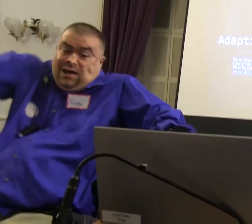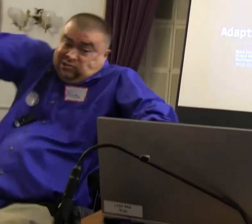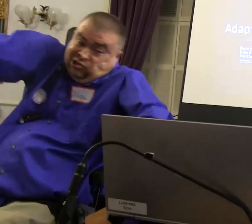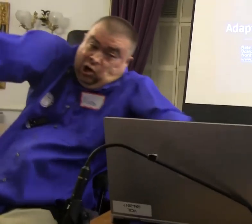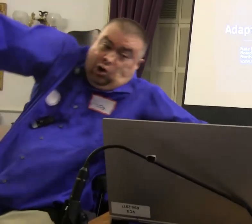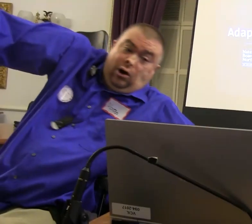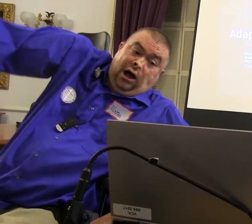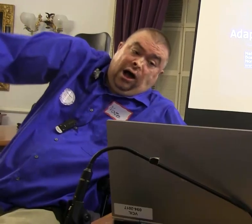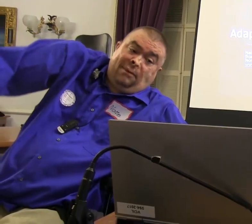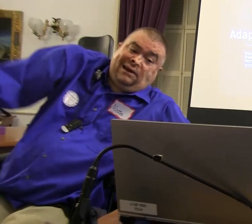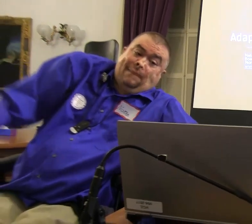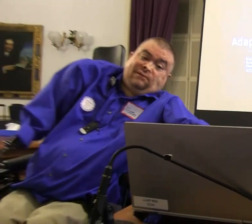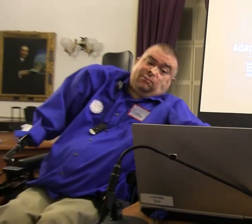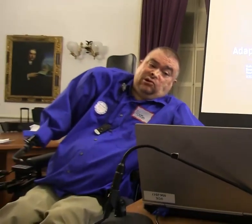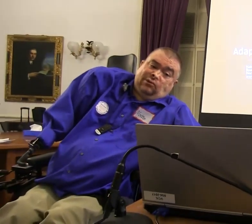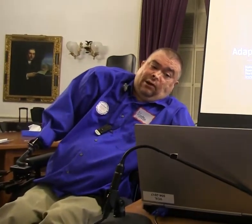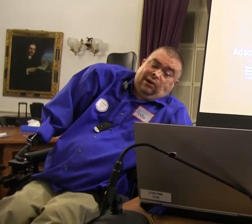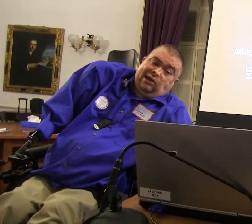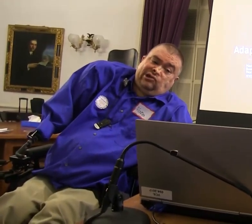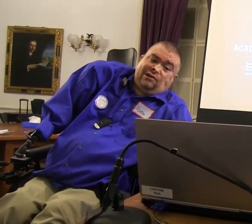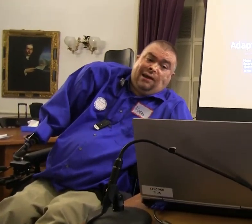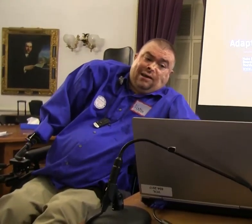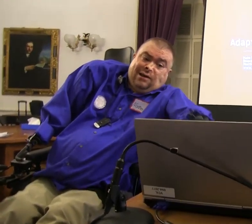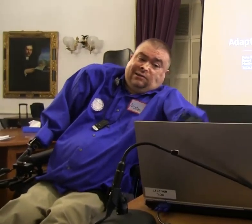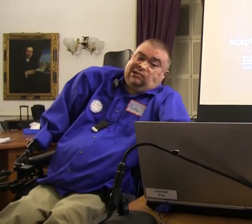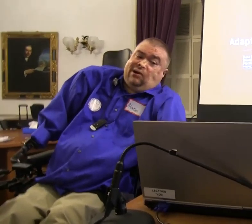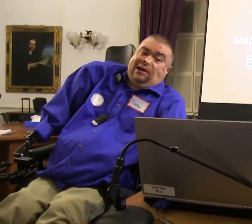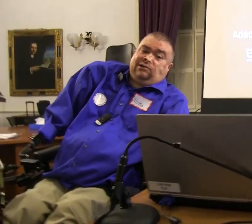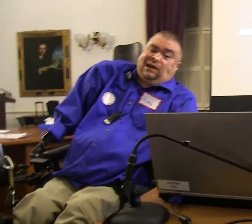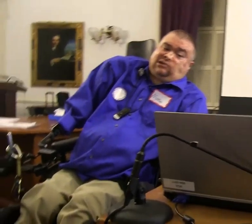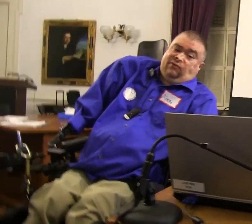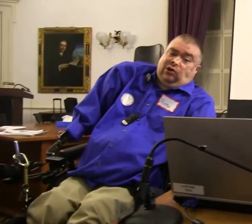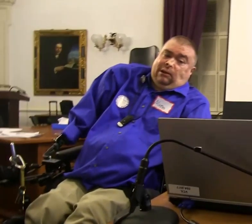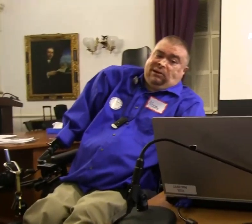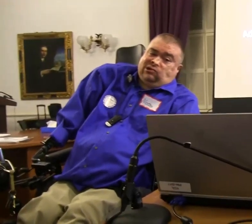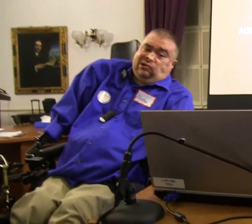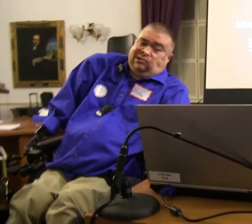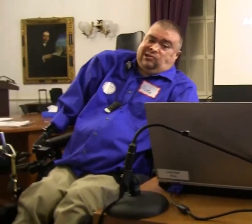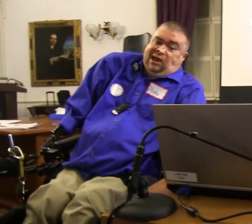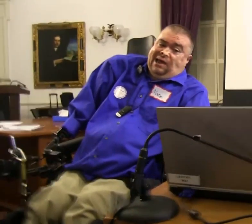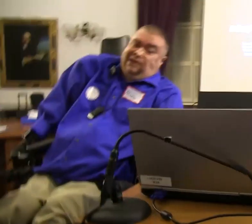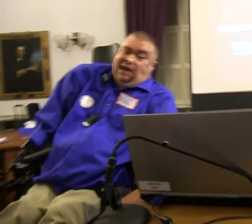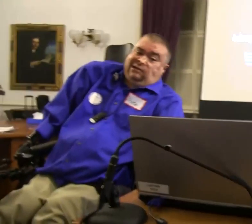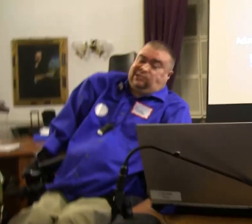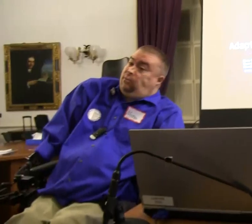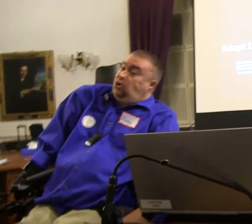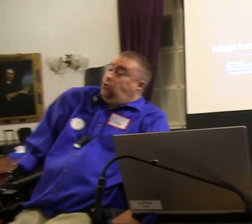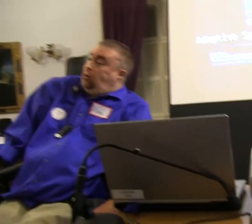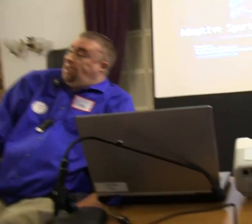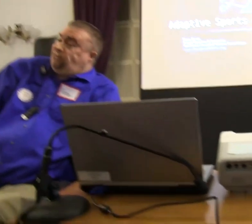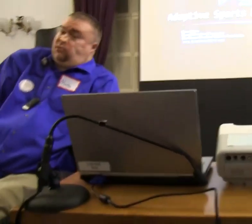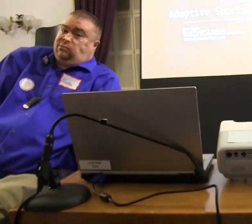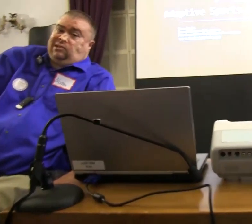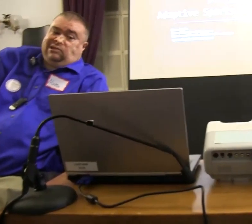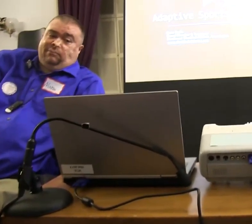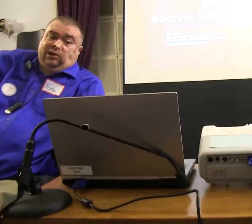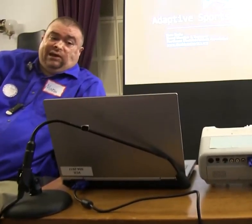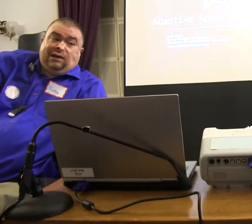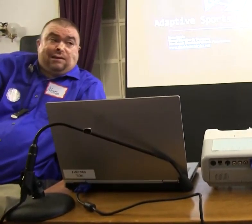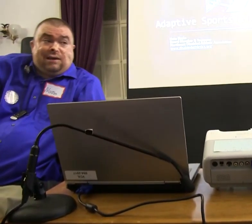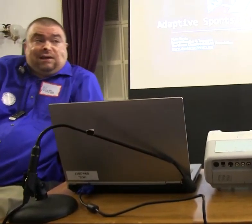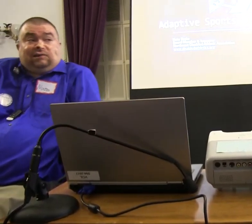so adaptive sports and recreation this right here is actually if you look at a picture this is a MDA Silvo where we have a person